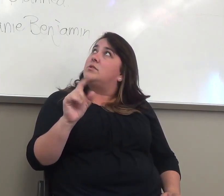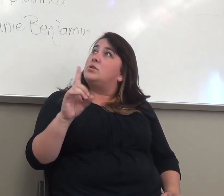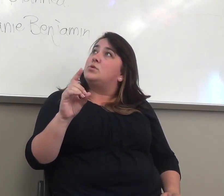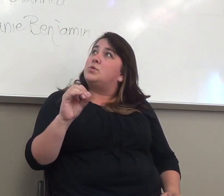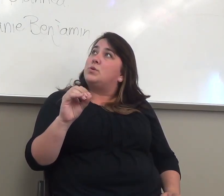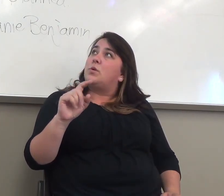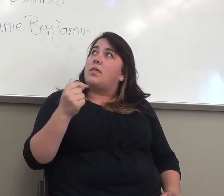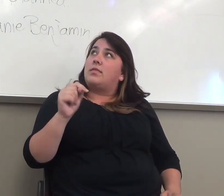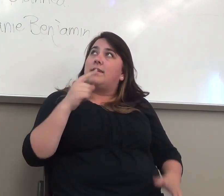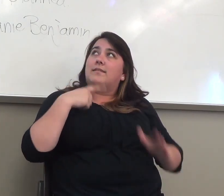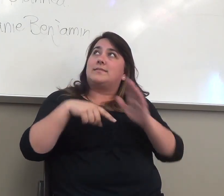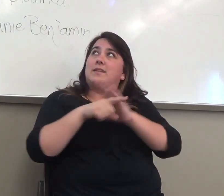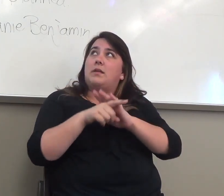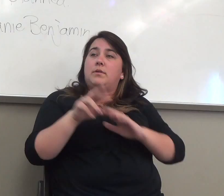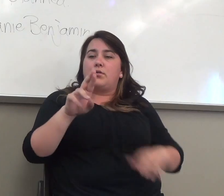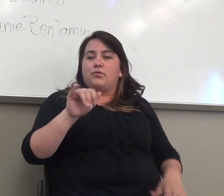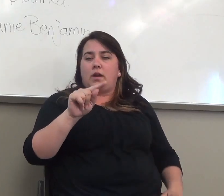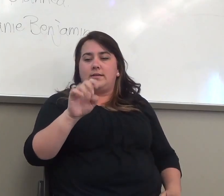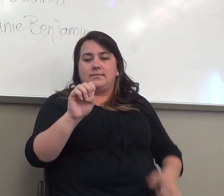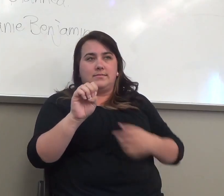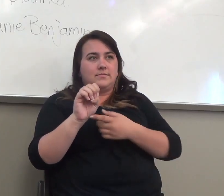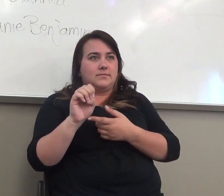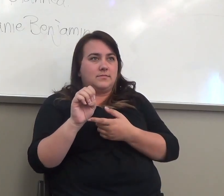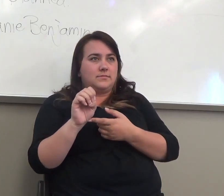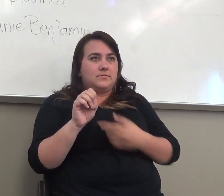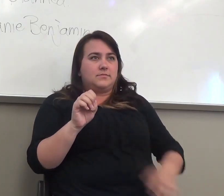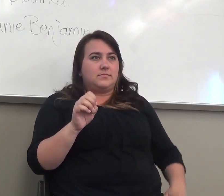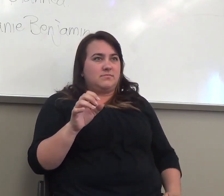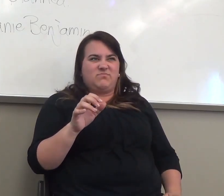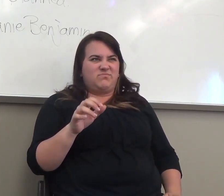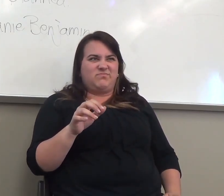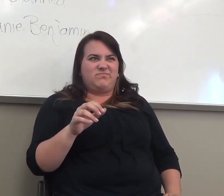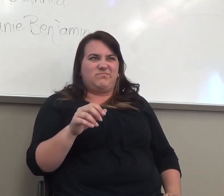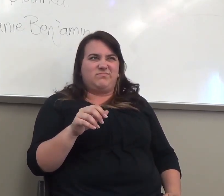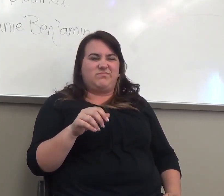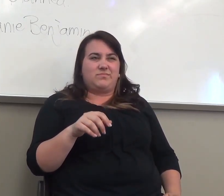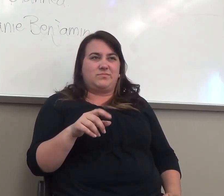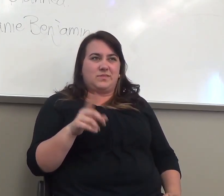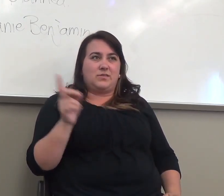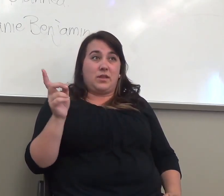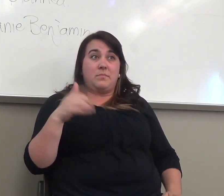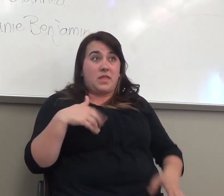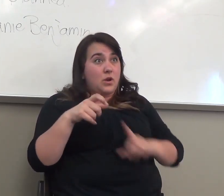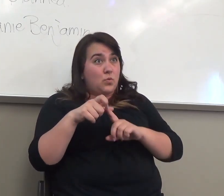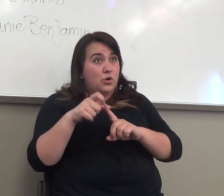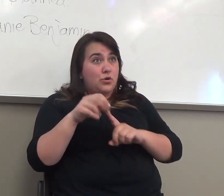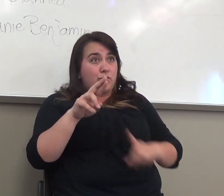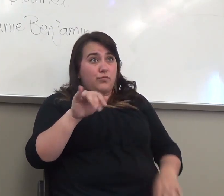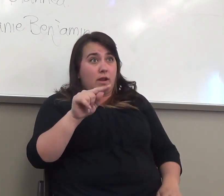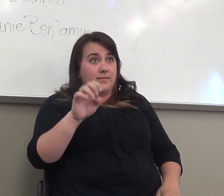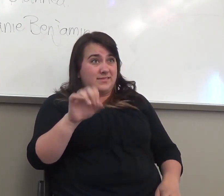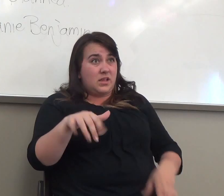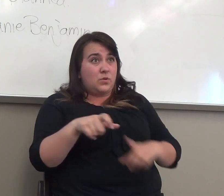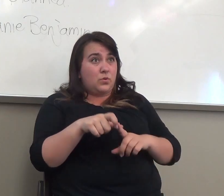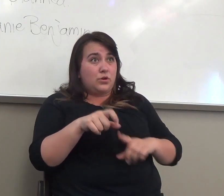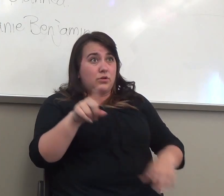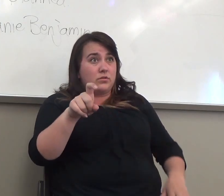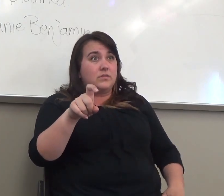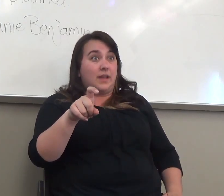okay, what about that one? No, that's not right there, but is that a word? Is R-I-T-E a word?